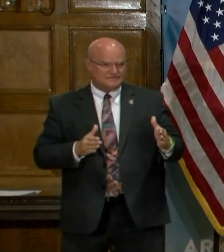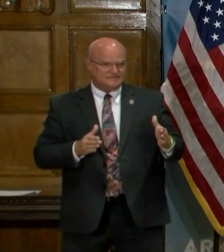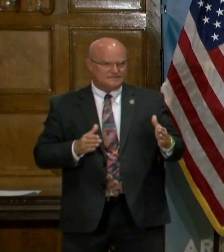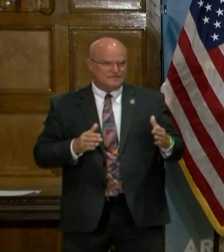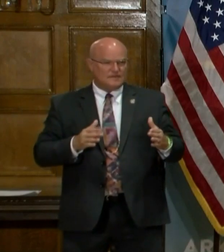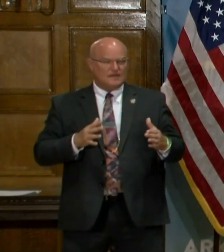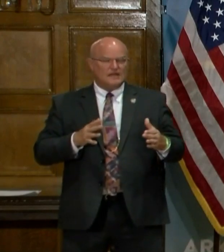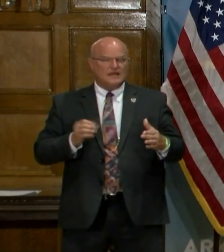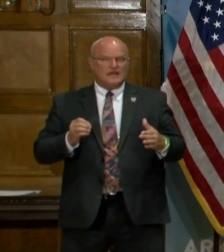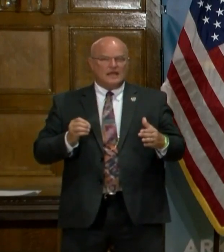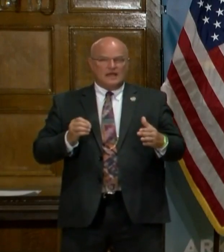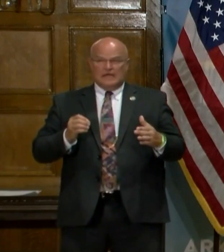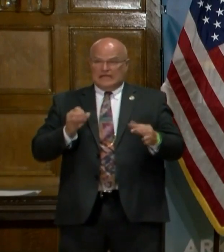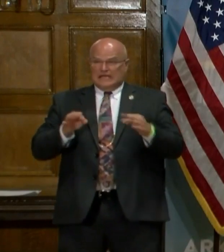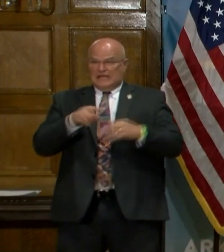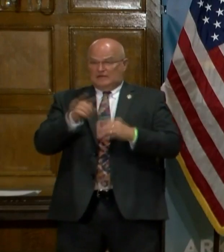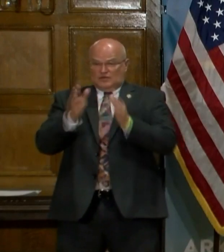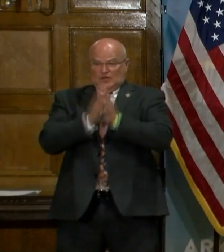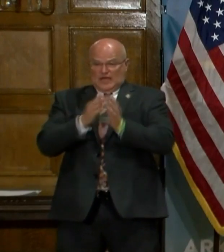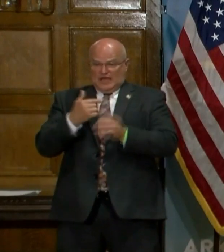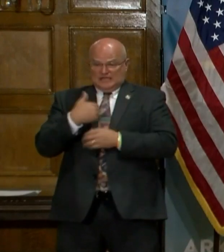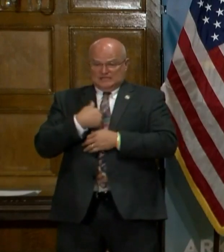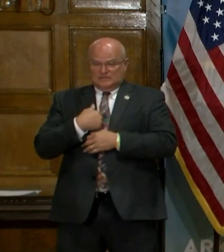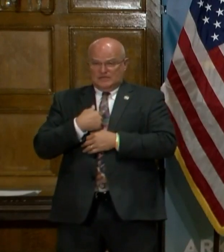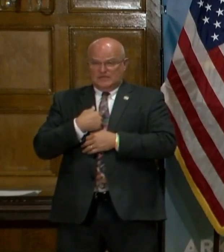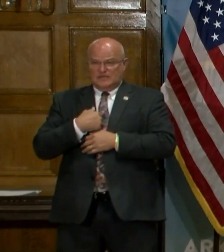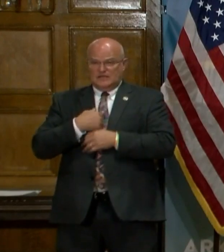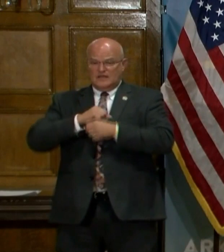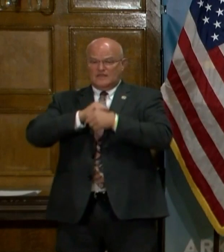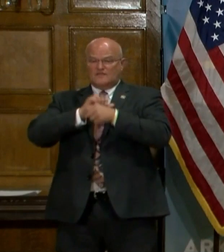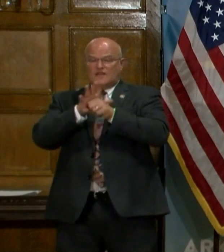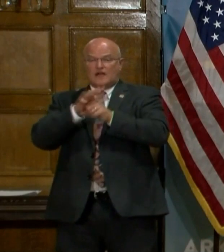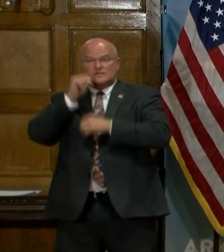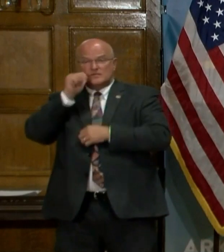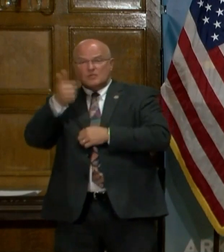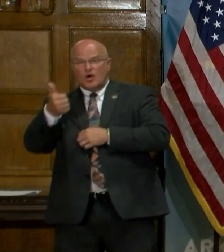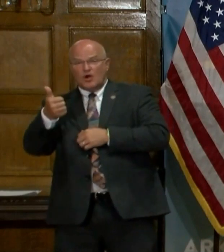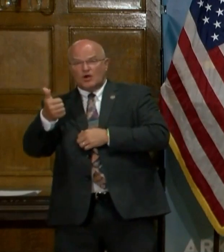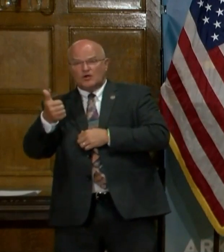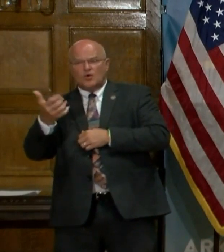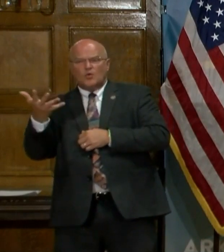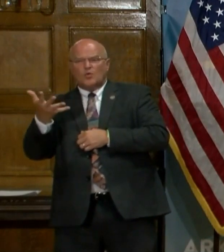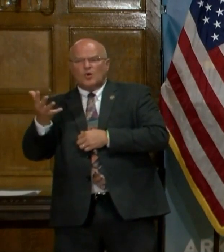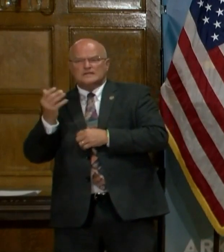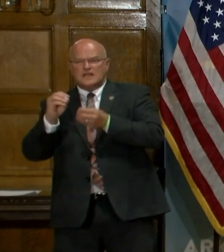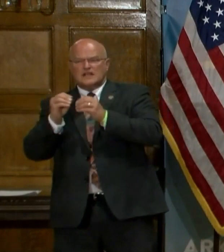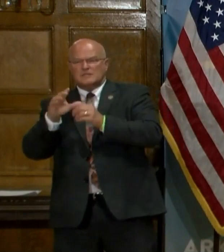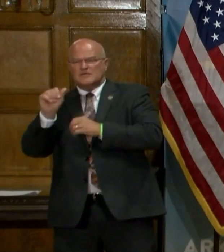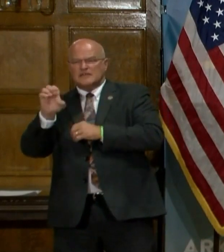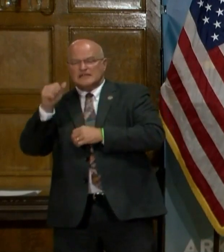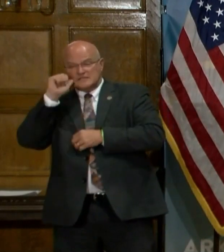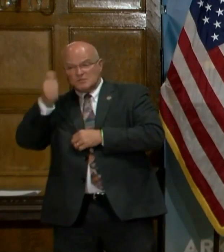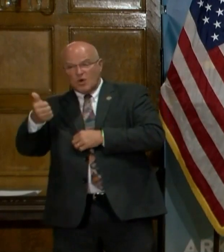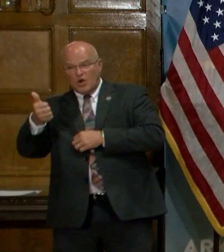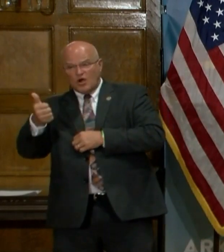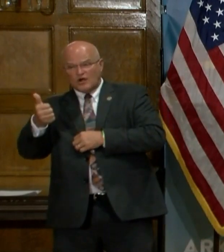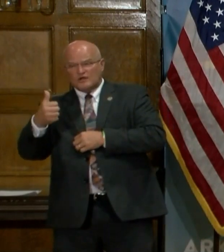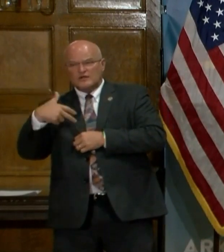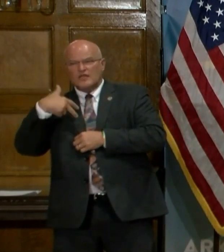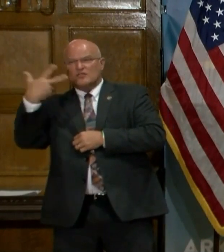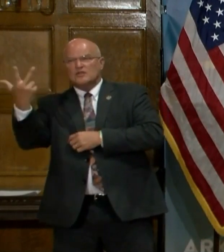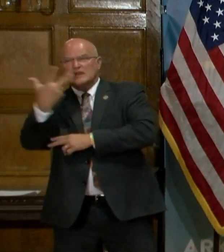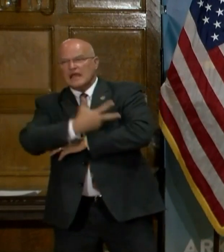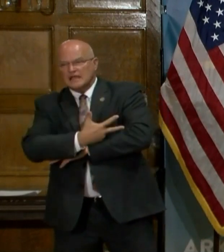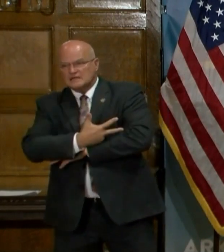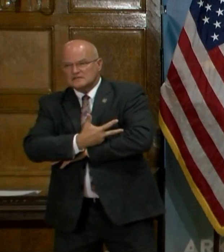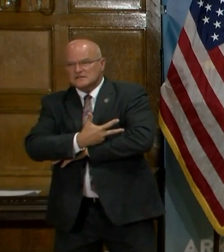And, if you ask me, where's the virus going to be tomorrow? And what's our number of cases going to be 3 days from